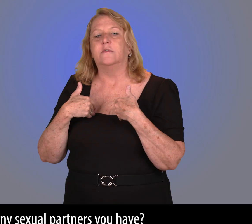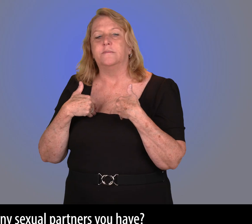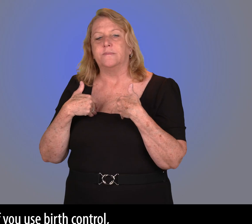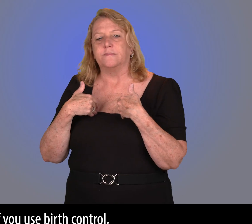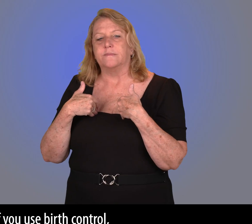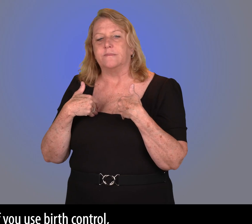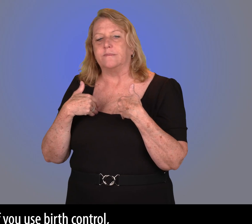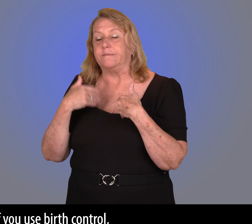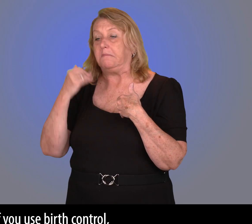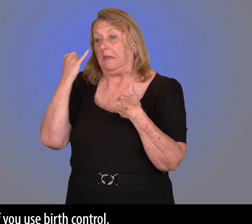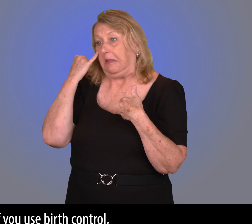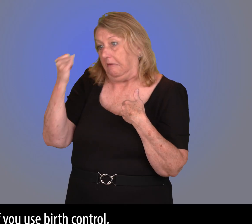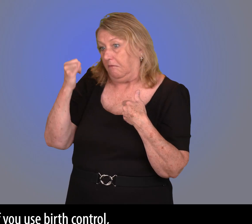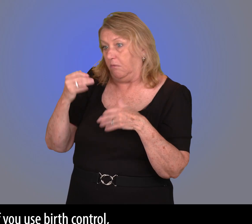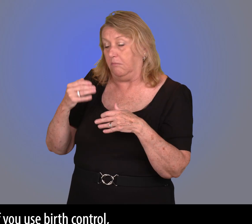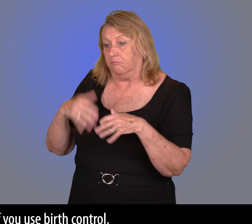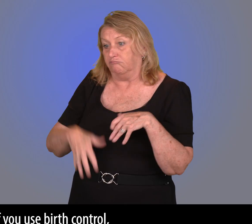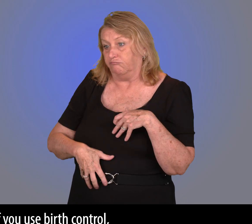if you use birth control,